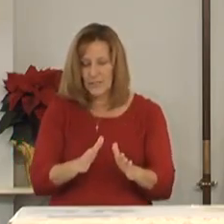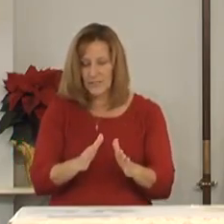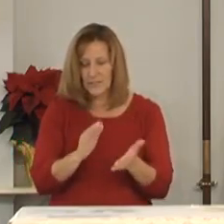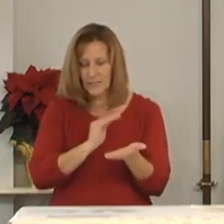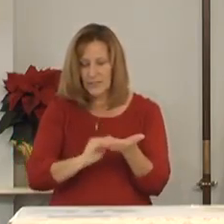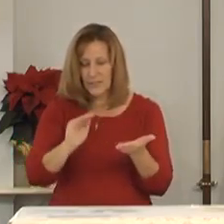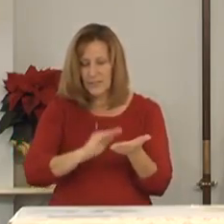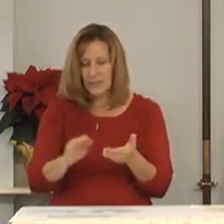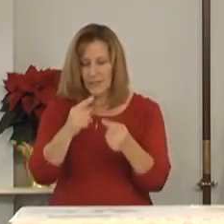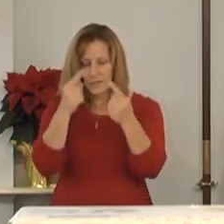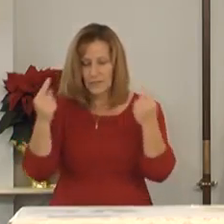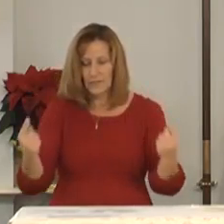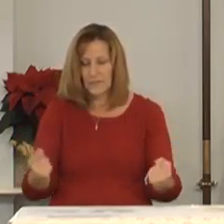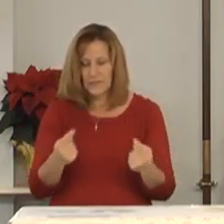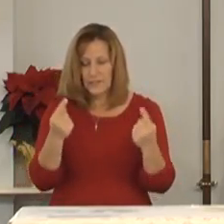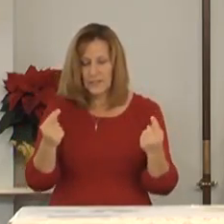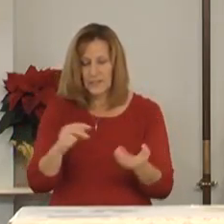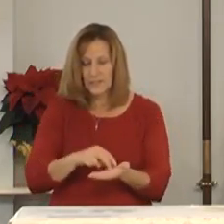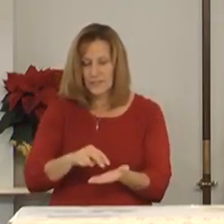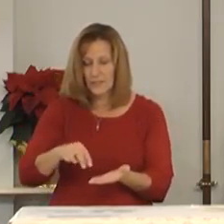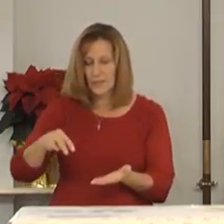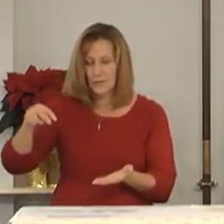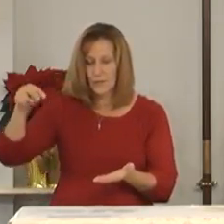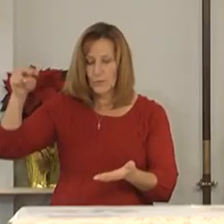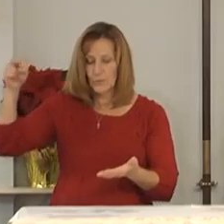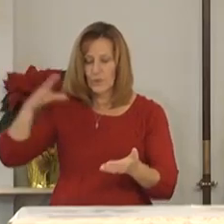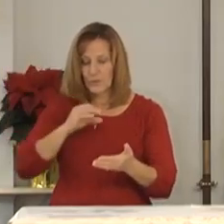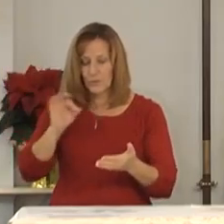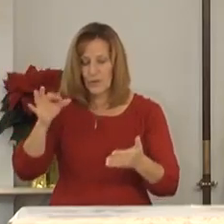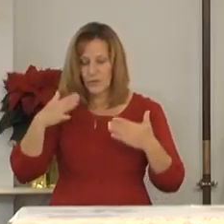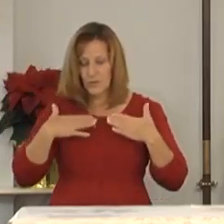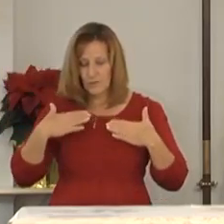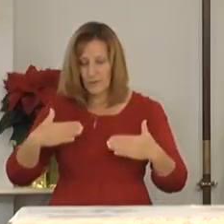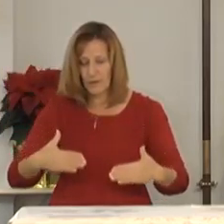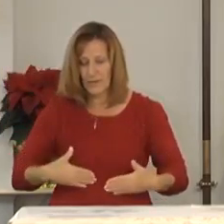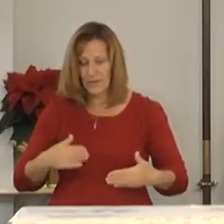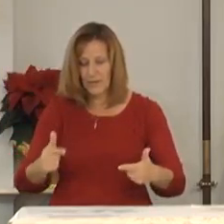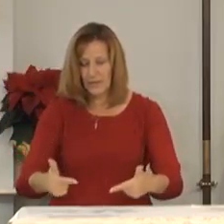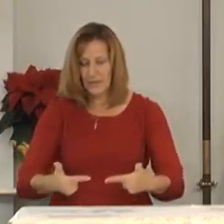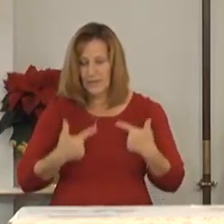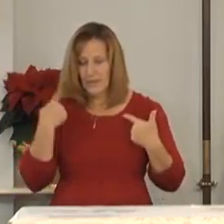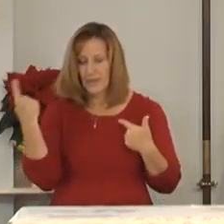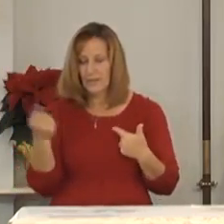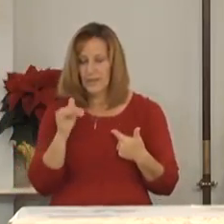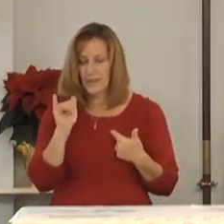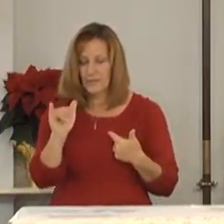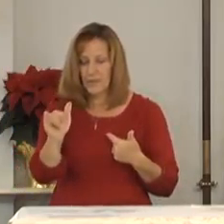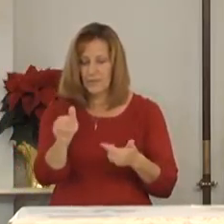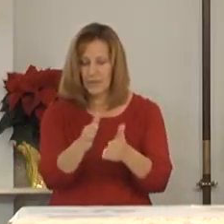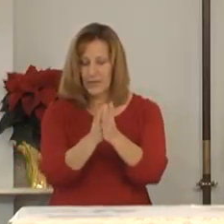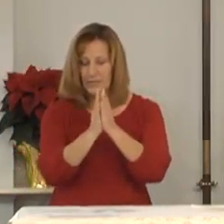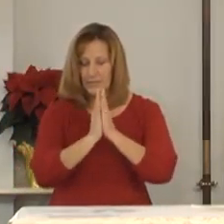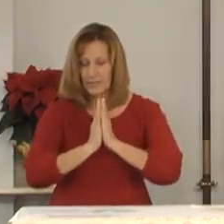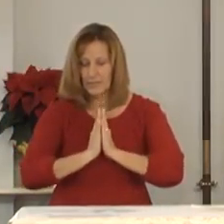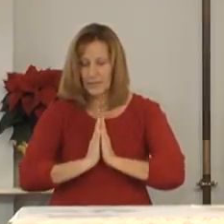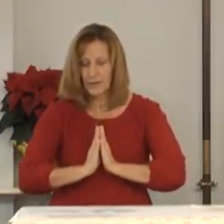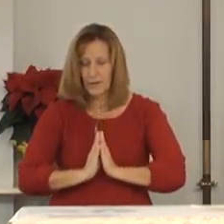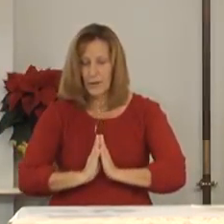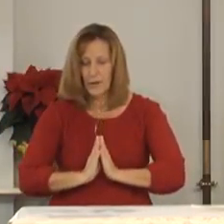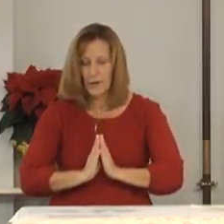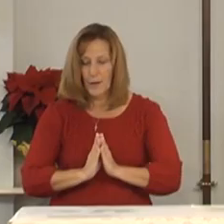of saints, the forgiveness of sins, the resurrection of the body, and the life